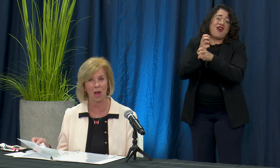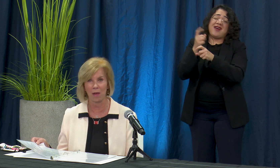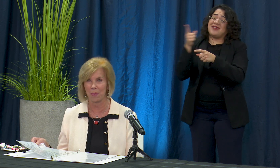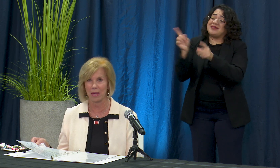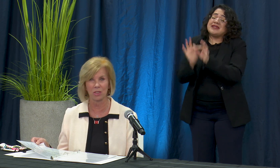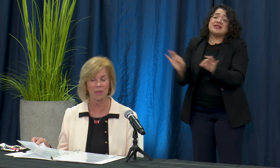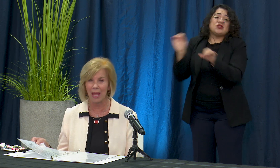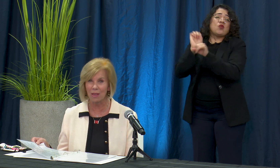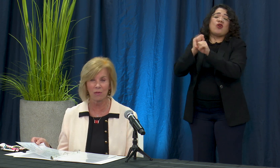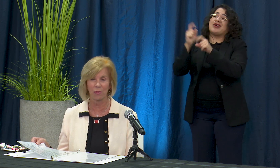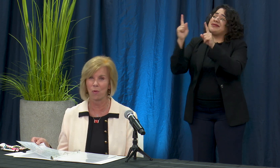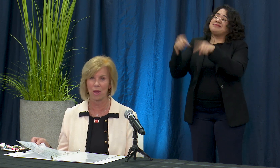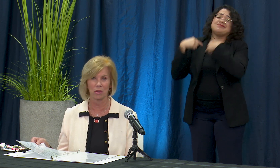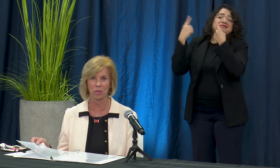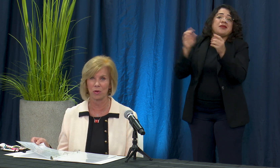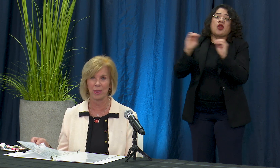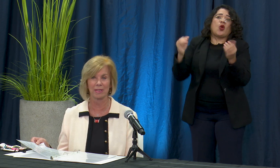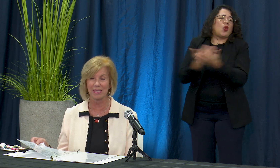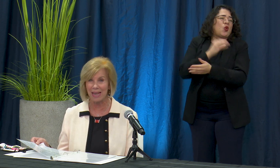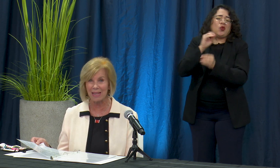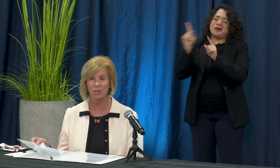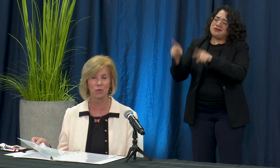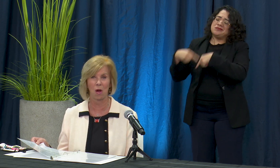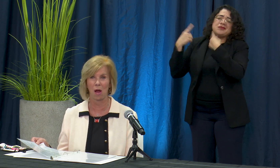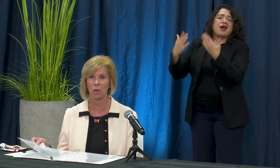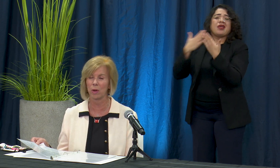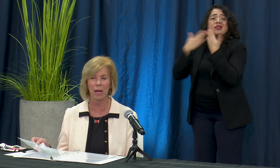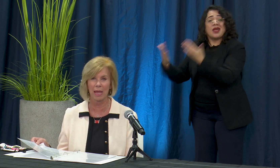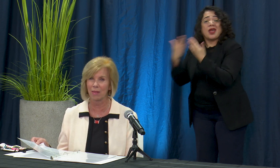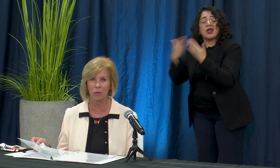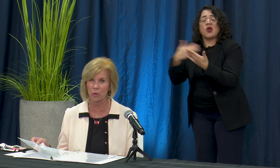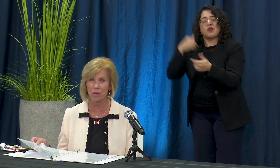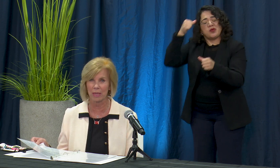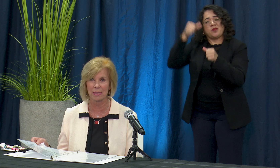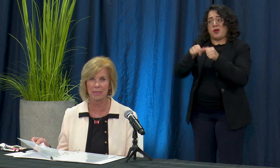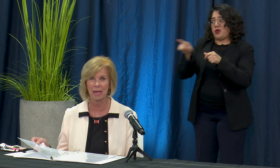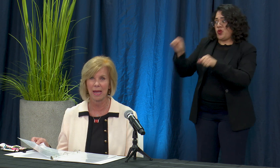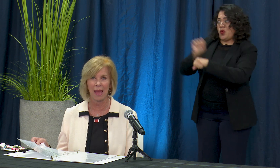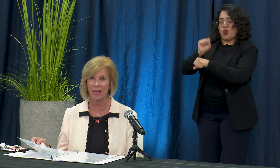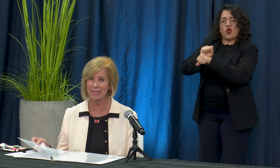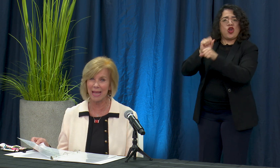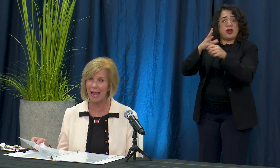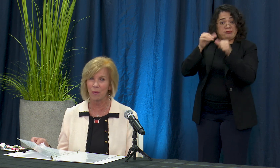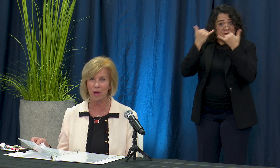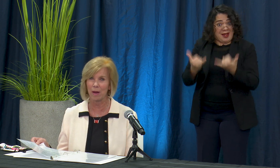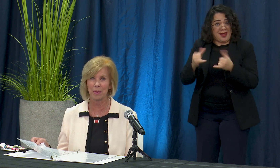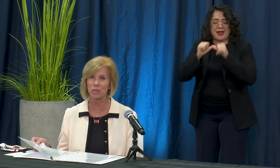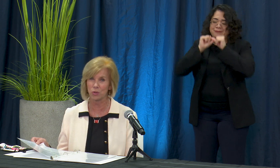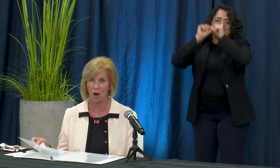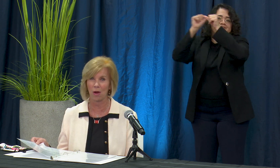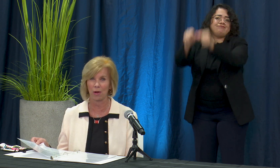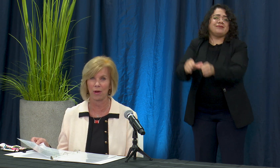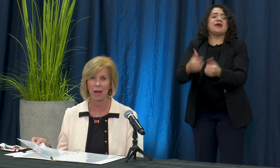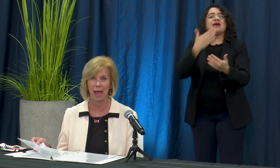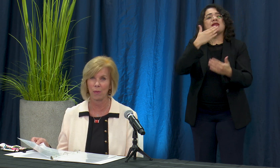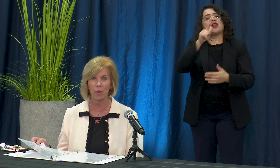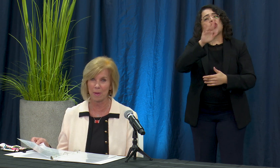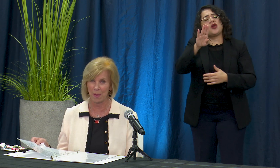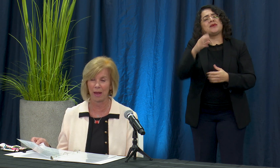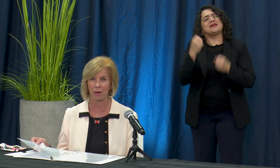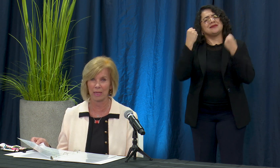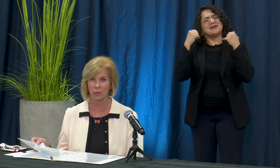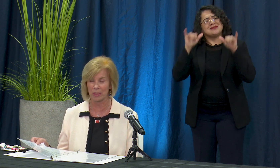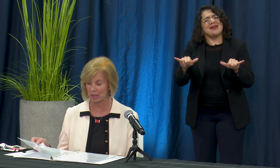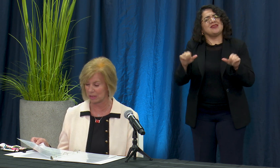again, Long Beach. Thank you for what you're doing. Stay strong. We're going to get through this. And they say we're going to be stronger and